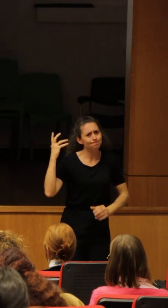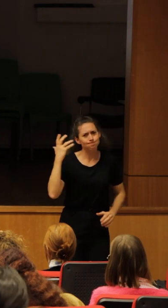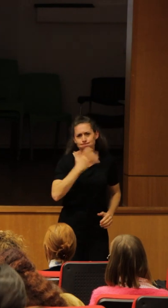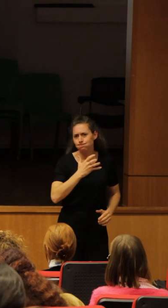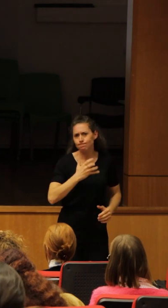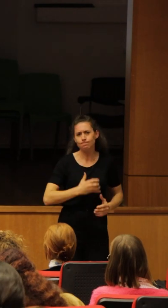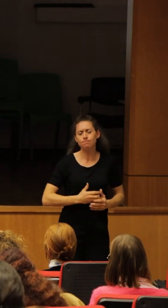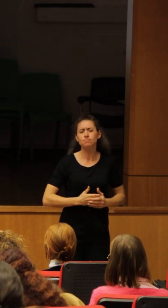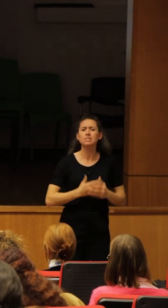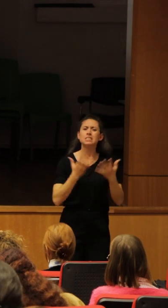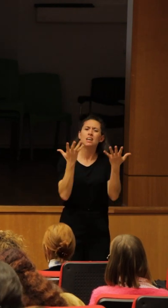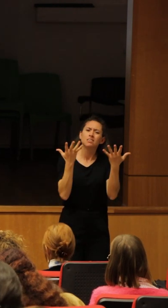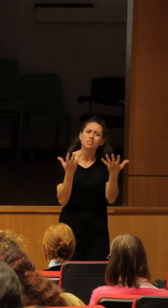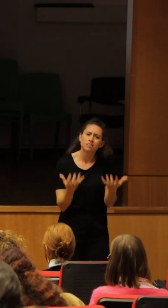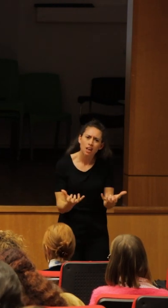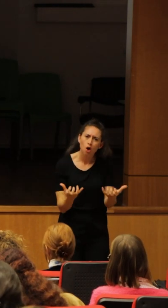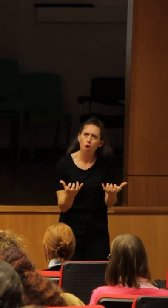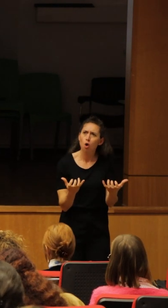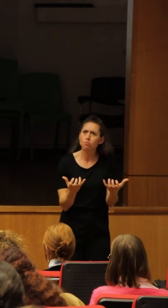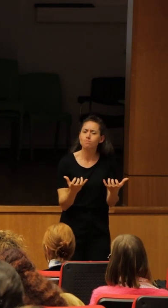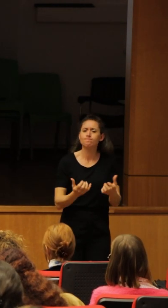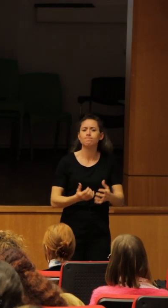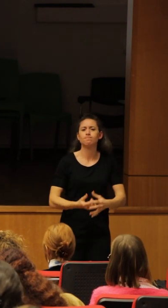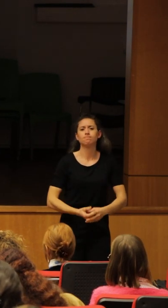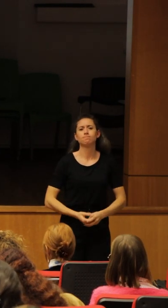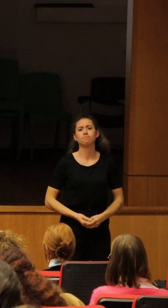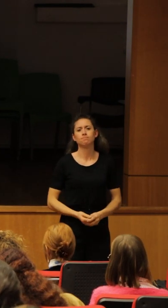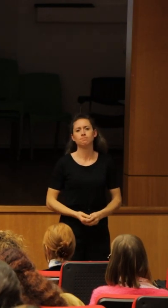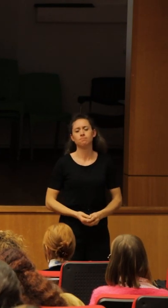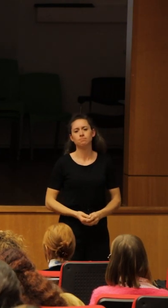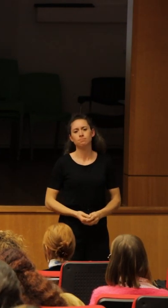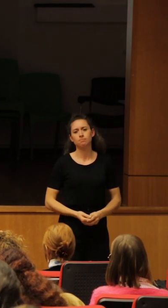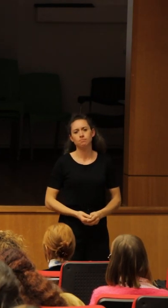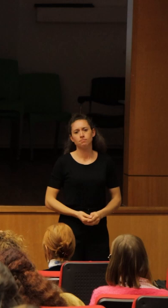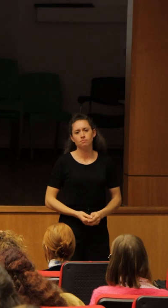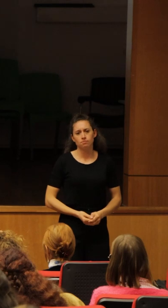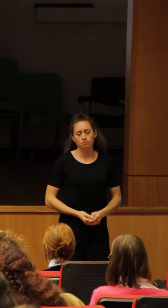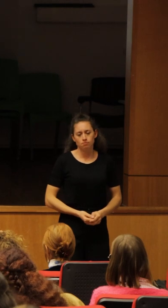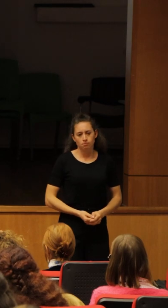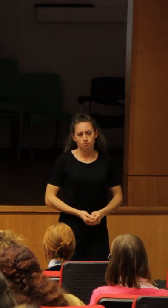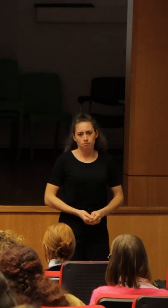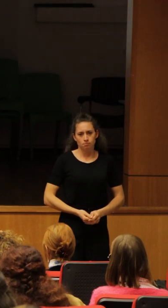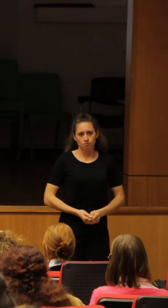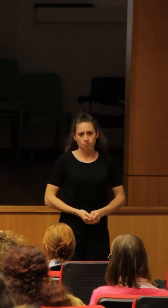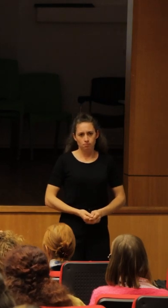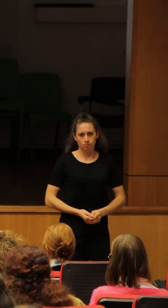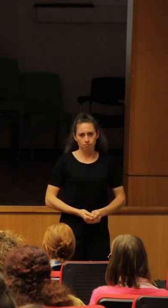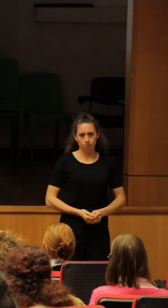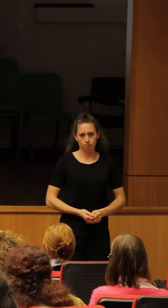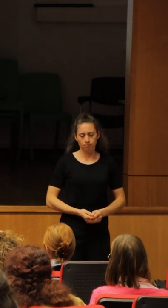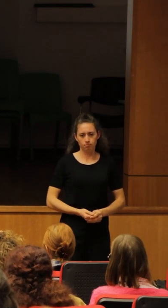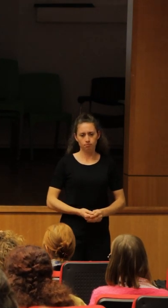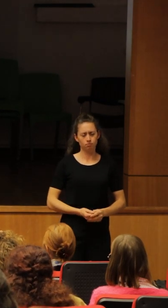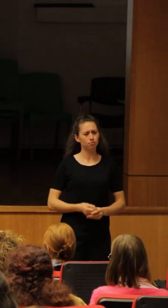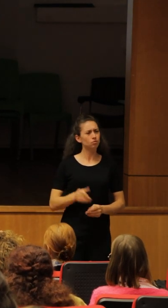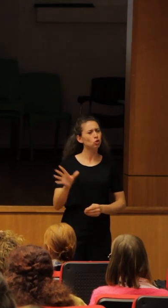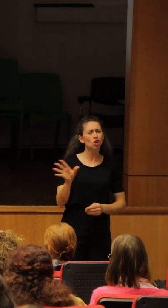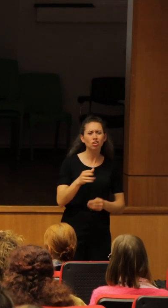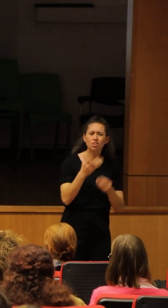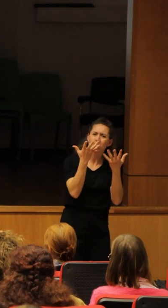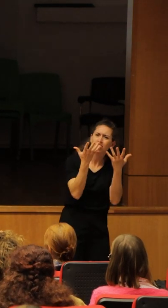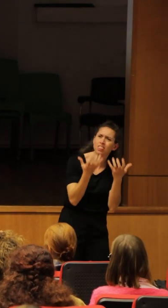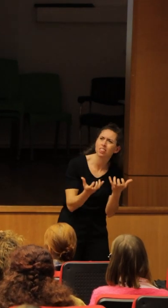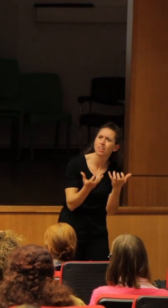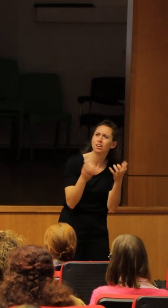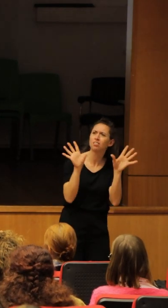drought. Había sequía. And all the crop and everything that they were growing, so everything was just drying out and dying. Todo se estaba secando